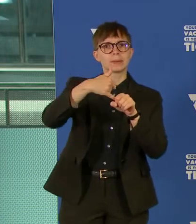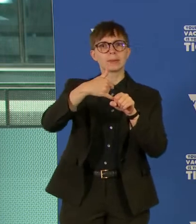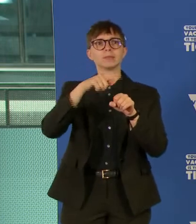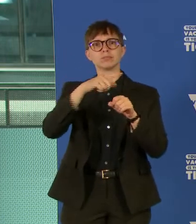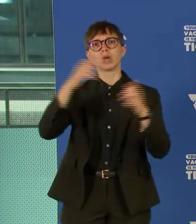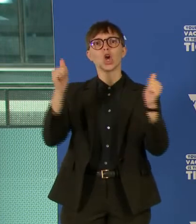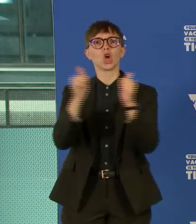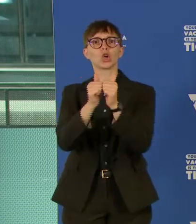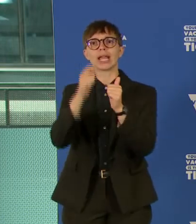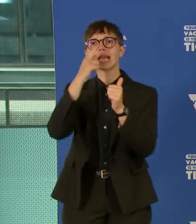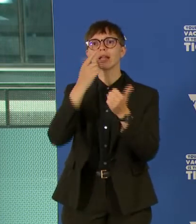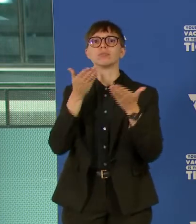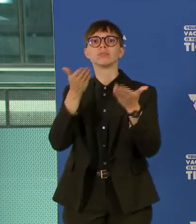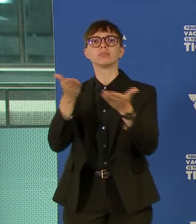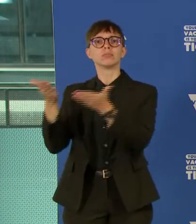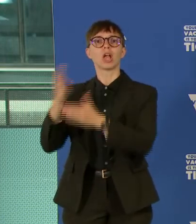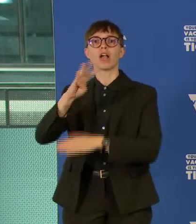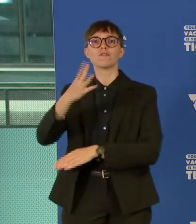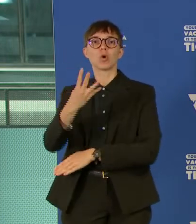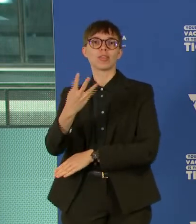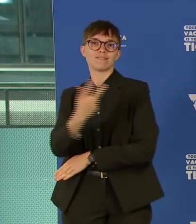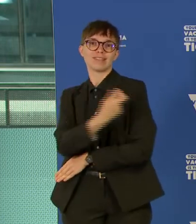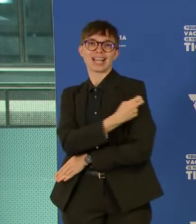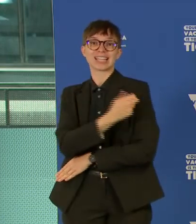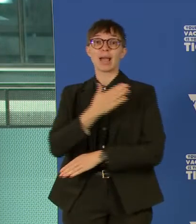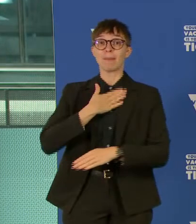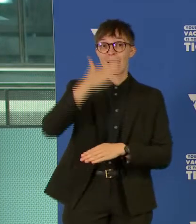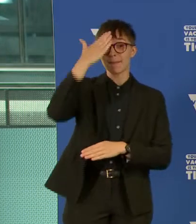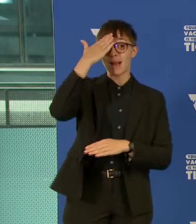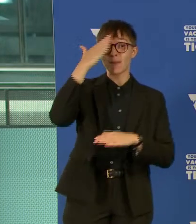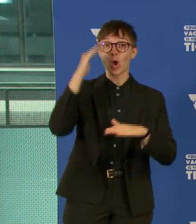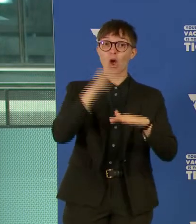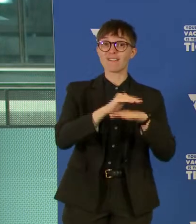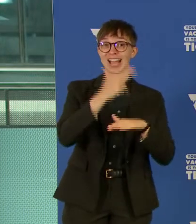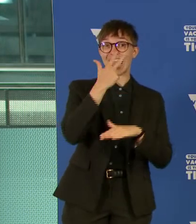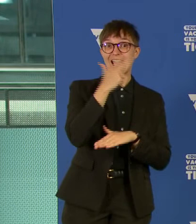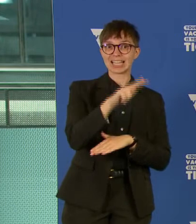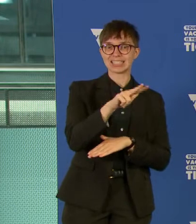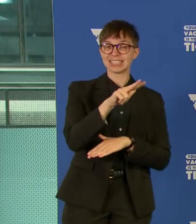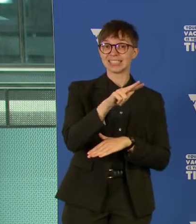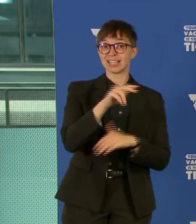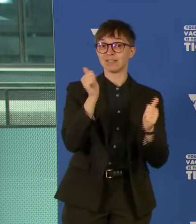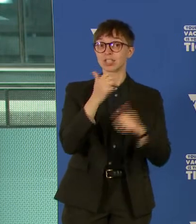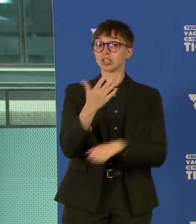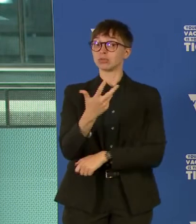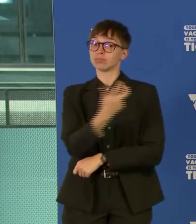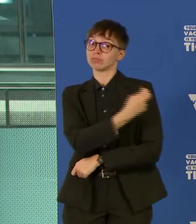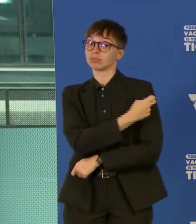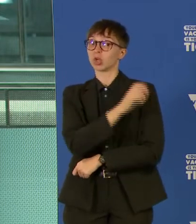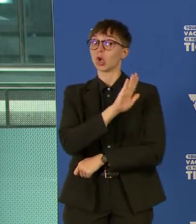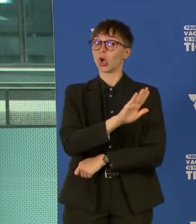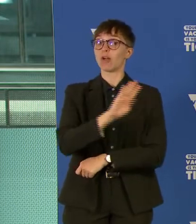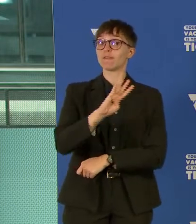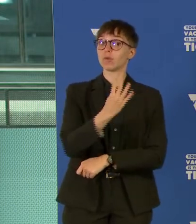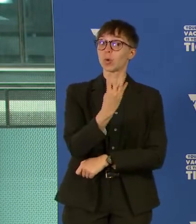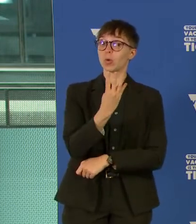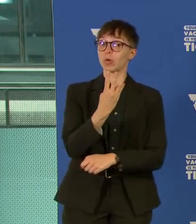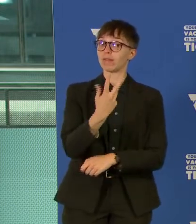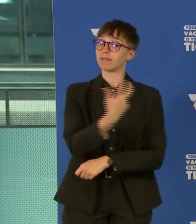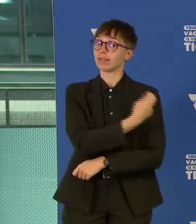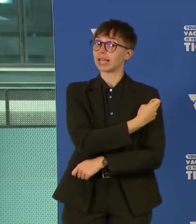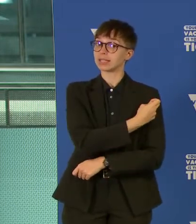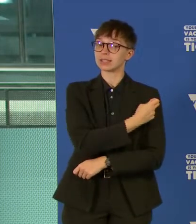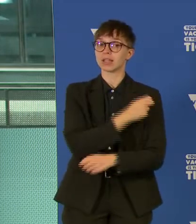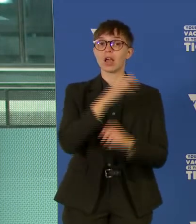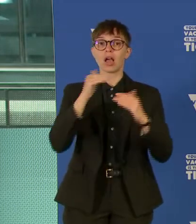one appointment. So good on you, mum. Please think about that if you're in those categories and get that dual protection through winter.